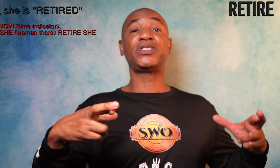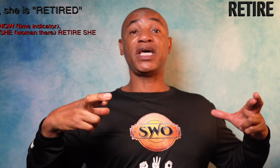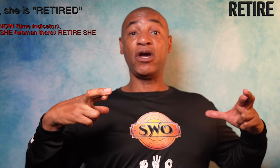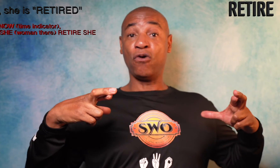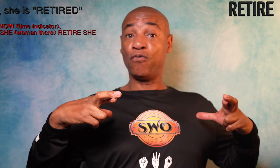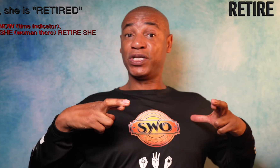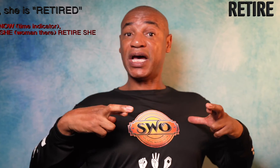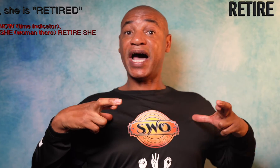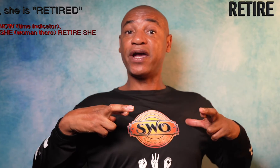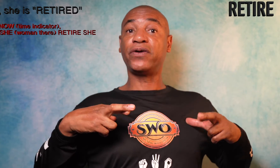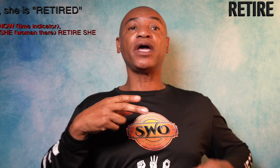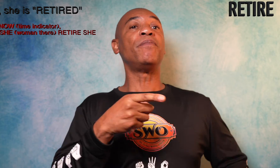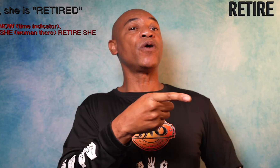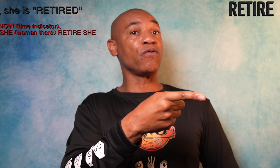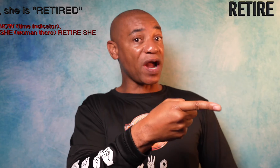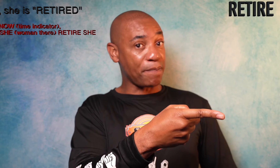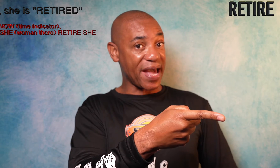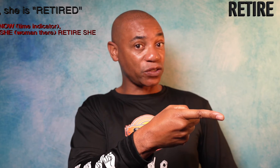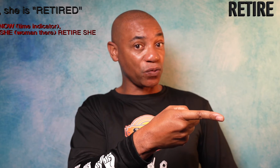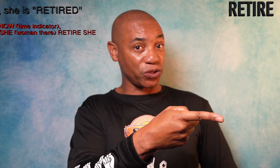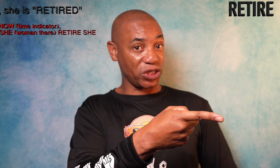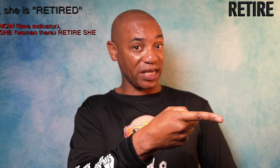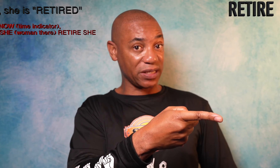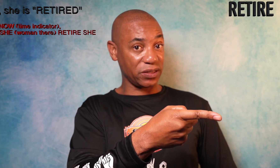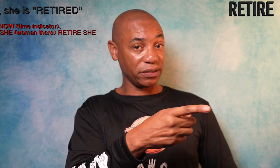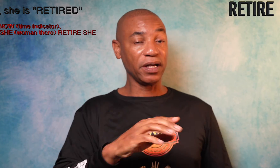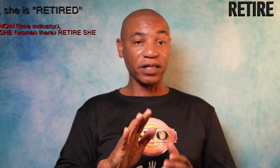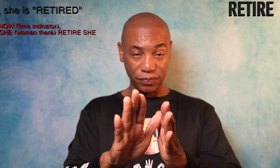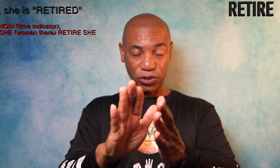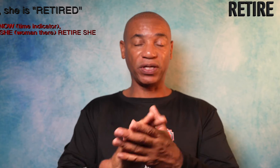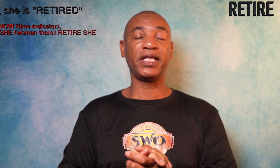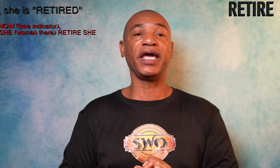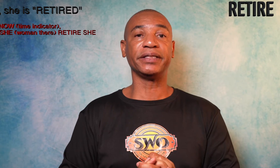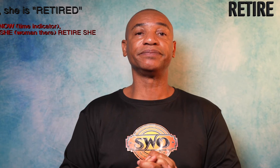say retired and point right back to where she is. Let me show you that again.